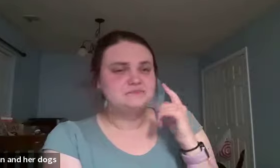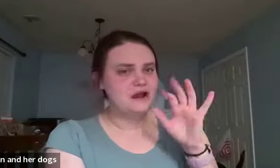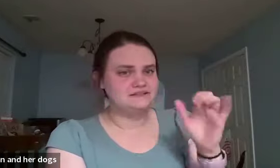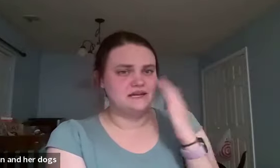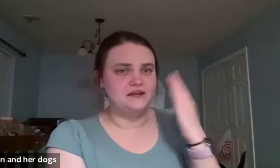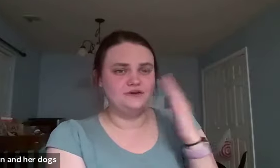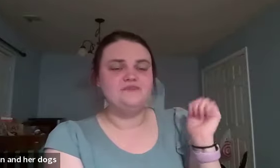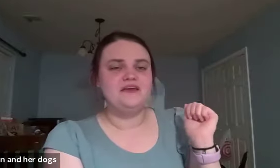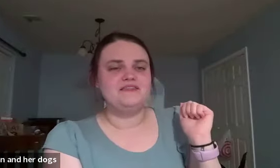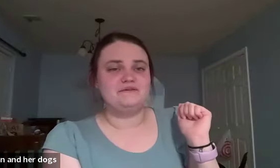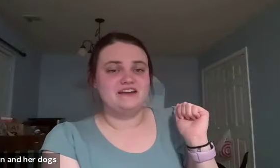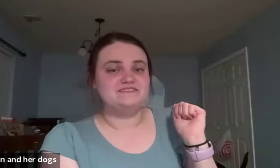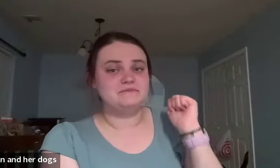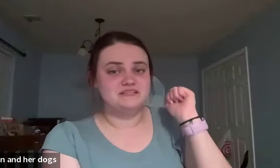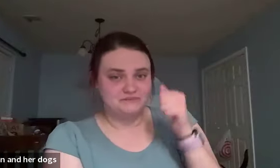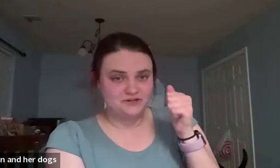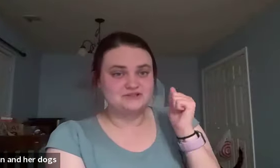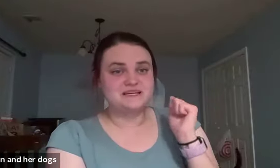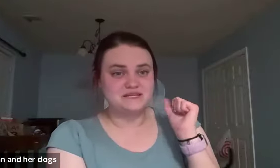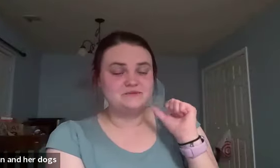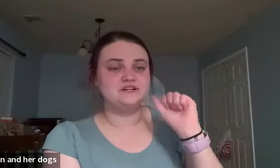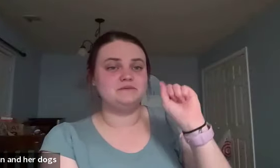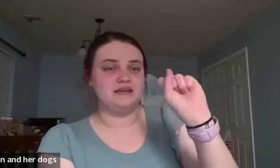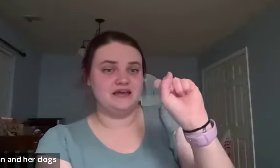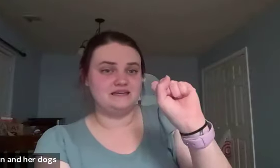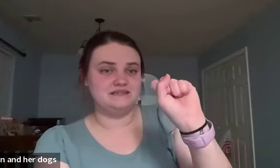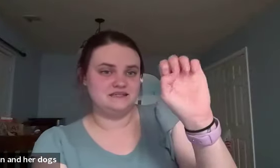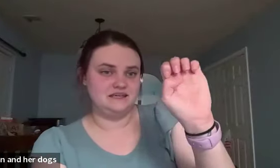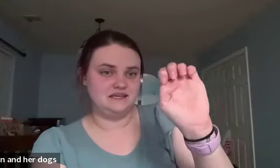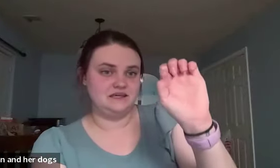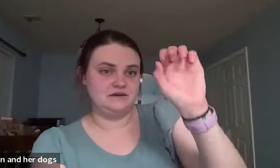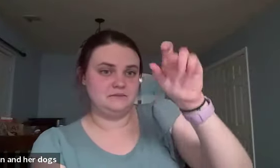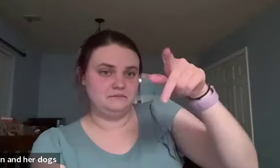It's a practice, I know. Then we have September. So September is going to be